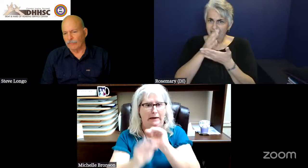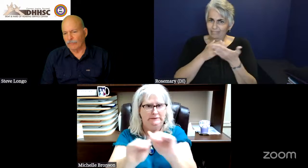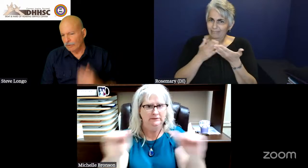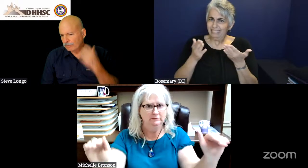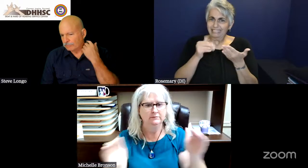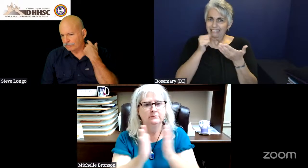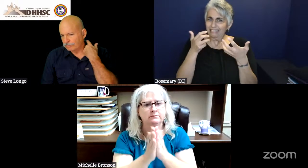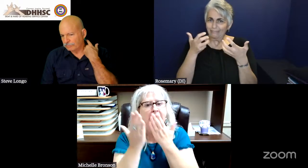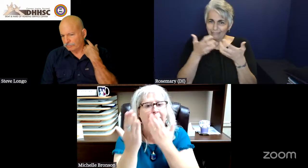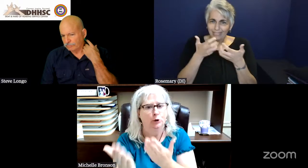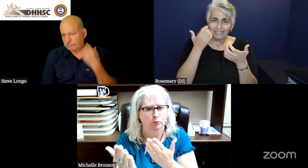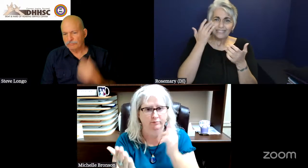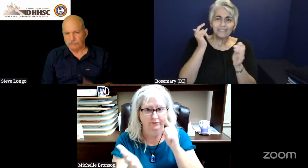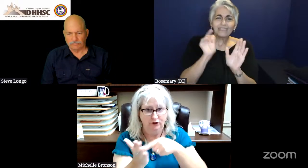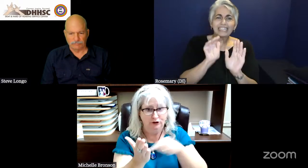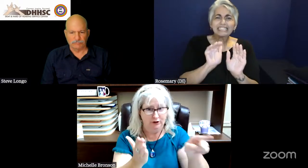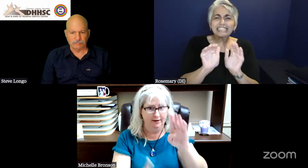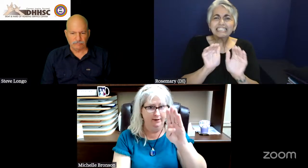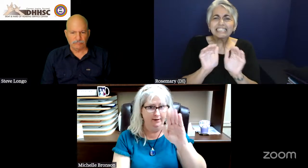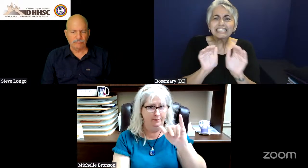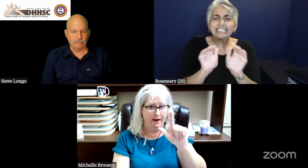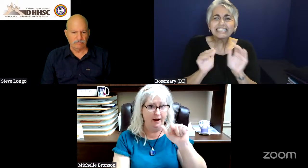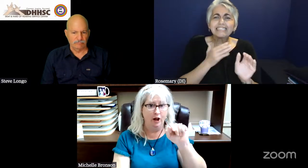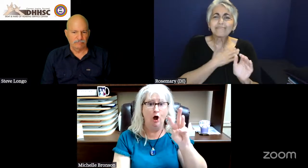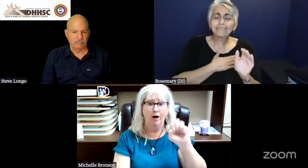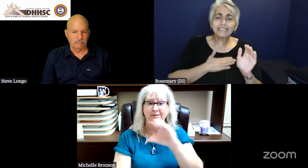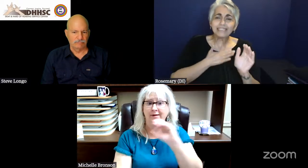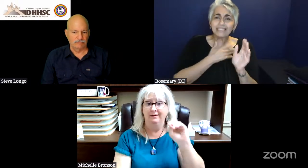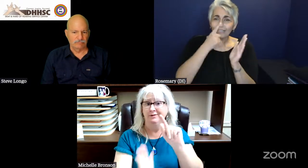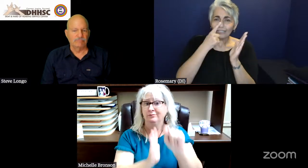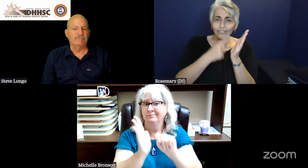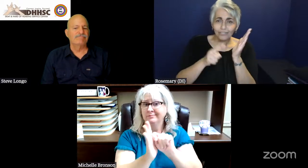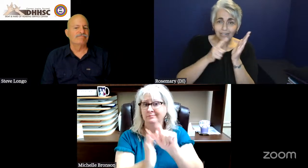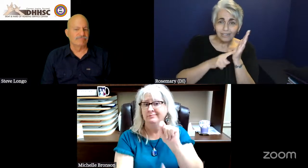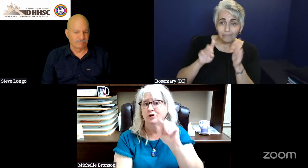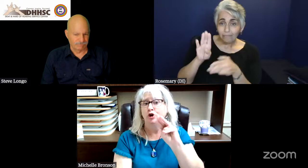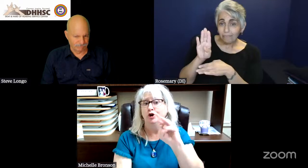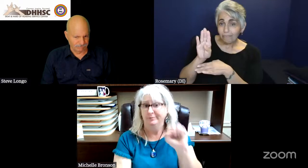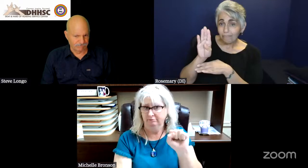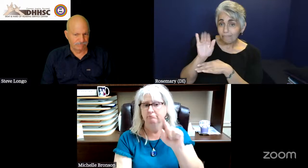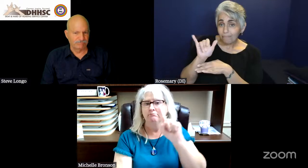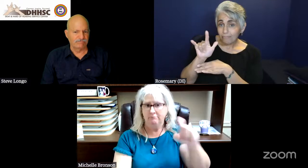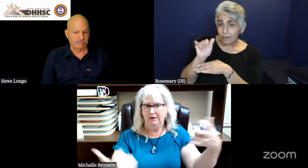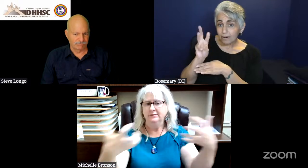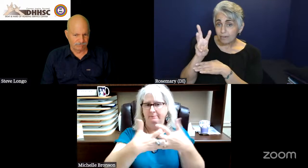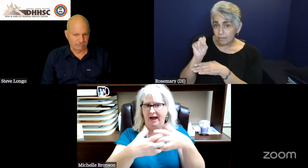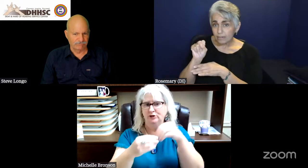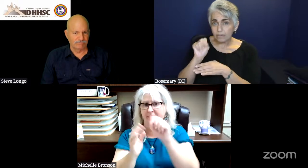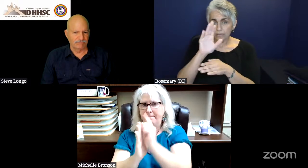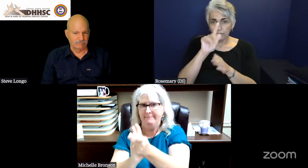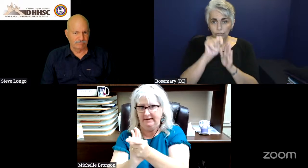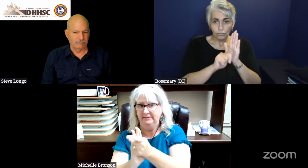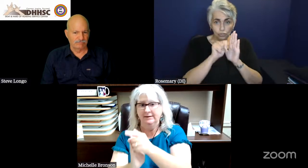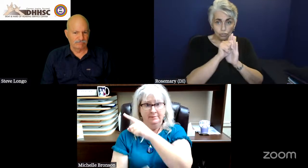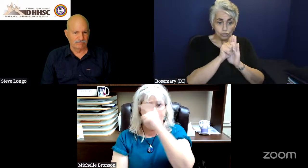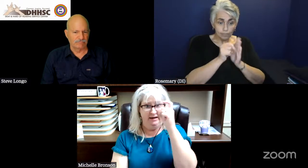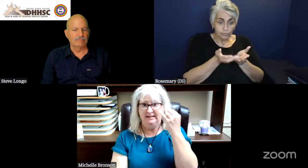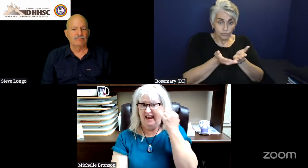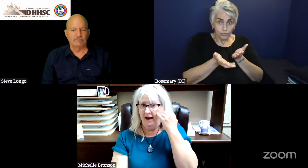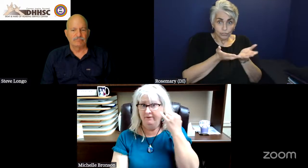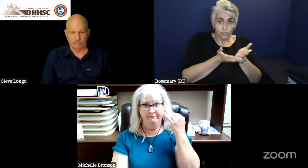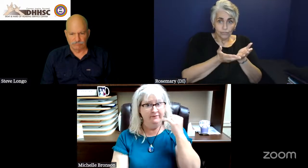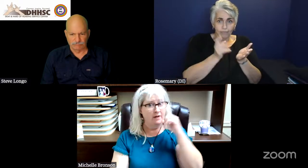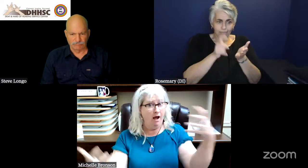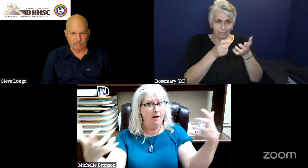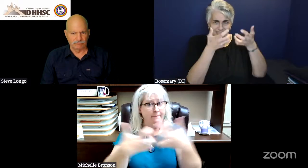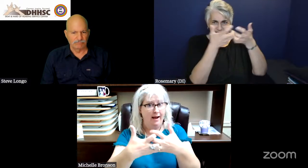lookout. Please check the bylaws and terms to be sure it matches